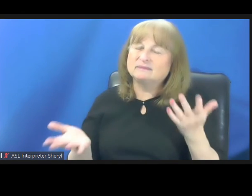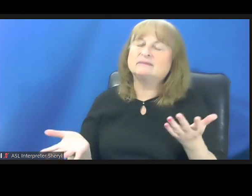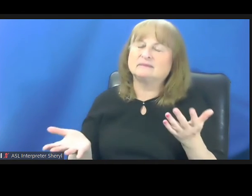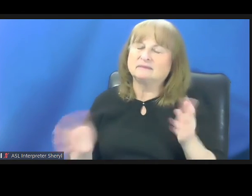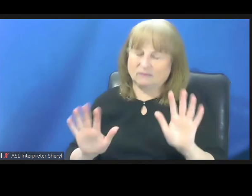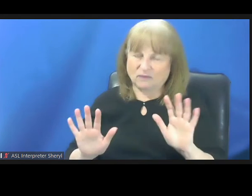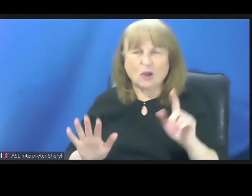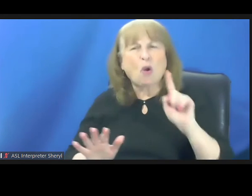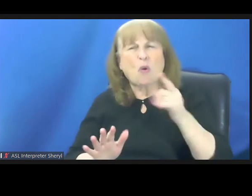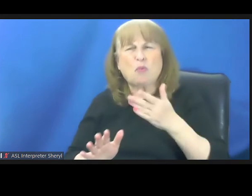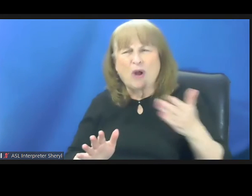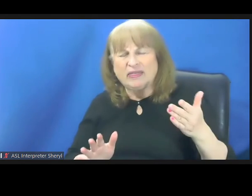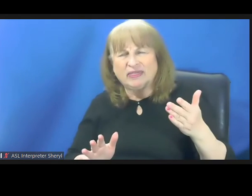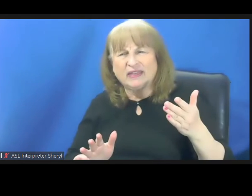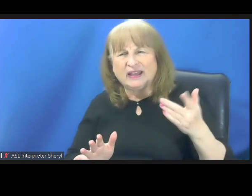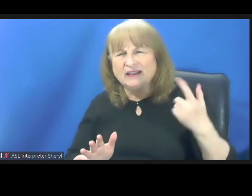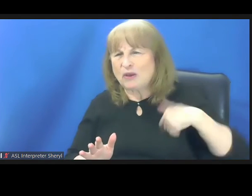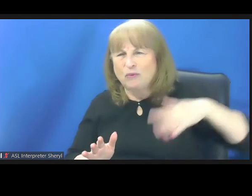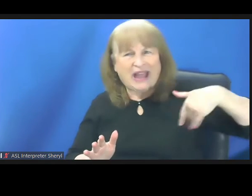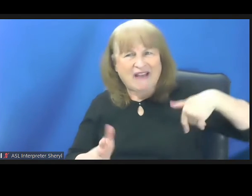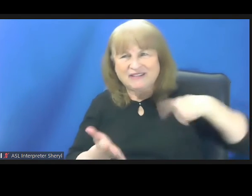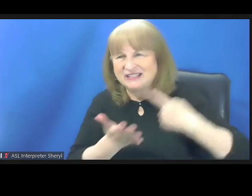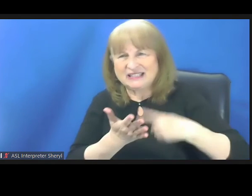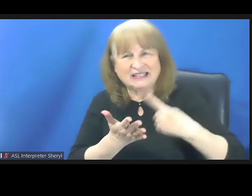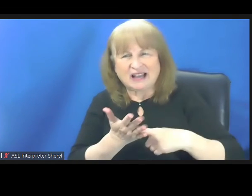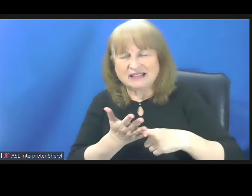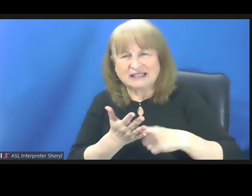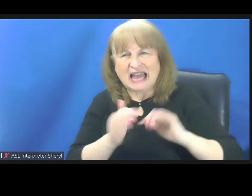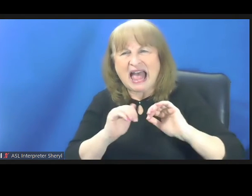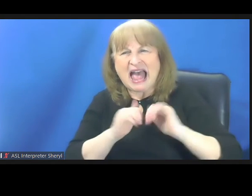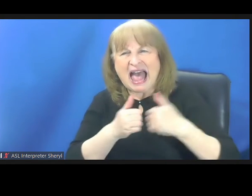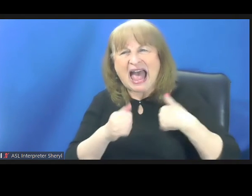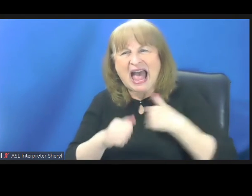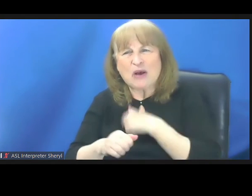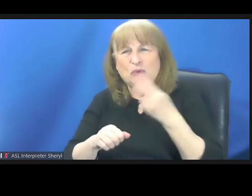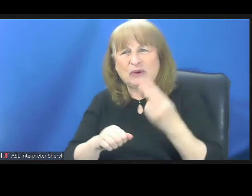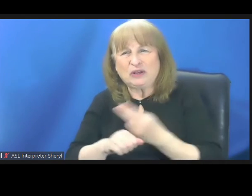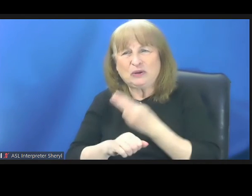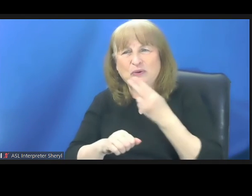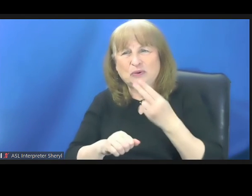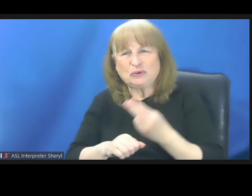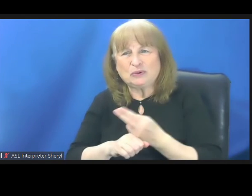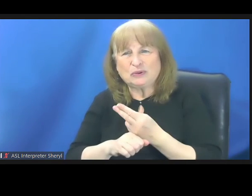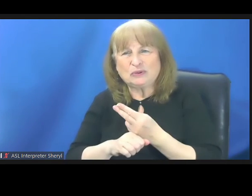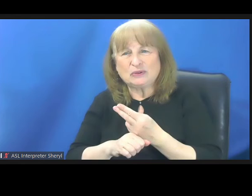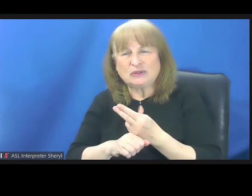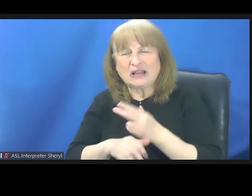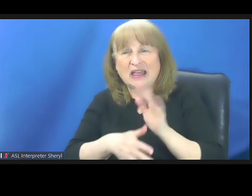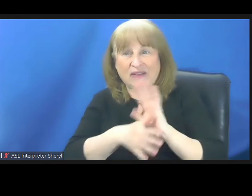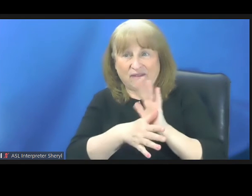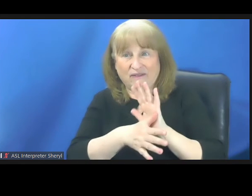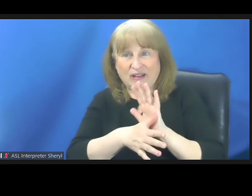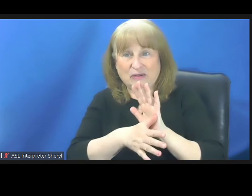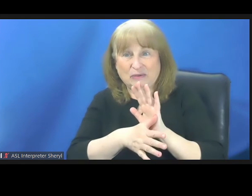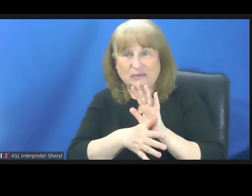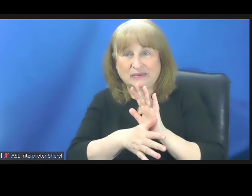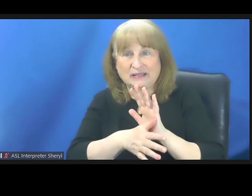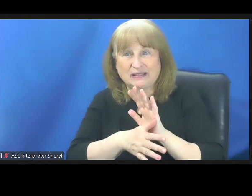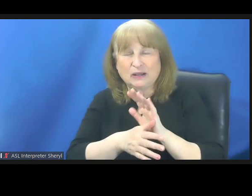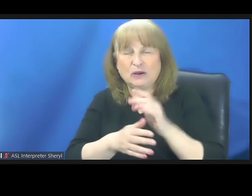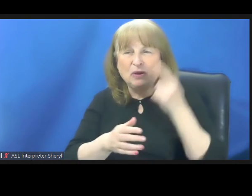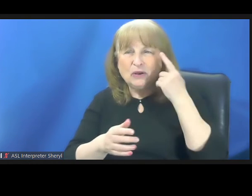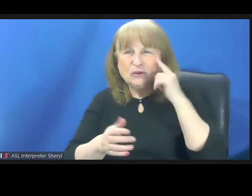one thing we haven't discussed is the way we use these films in design,